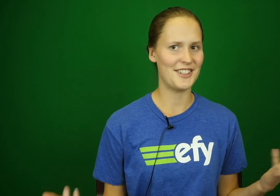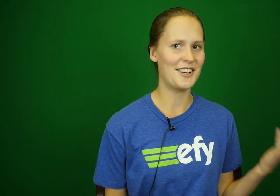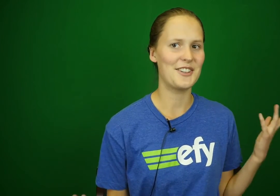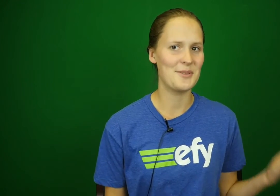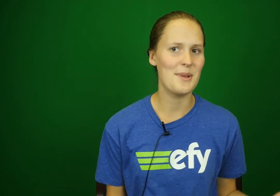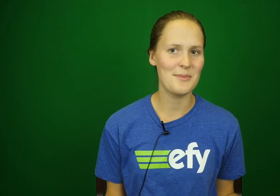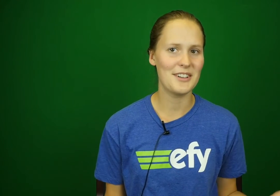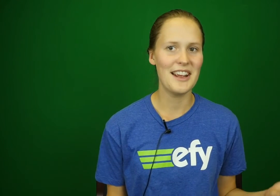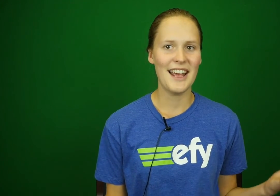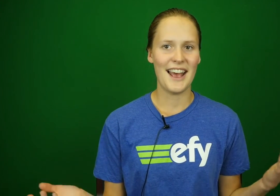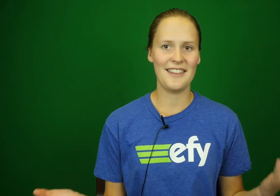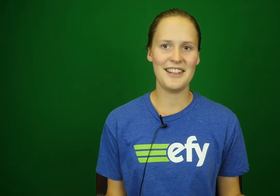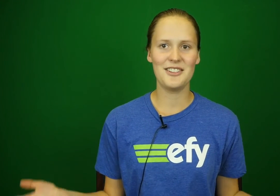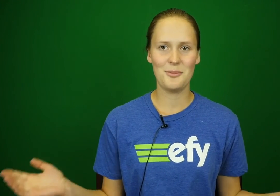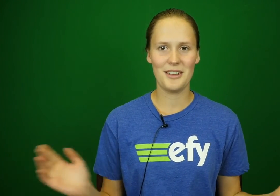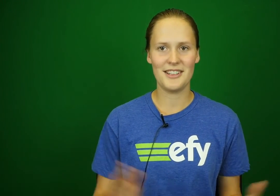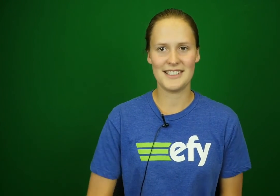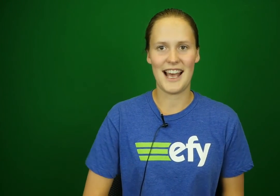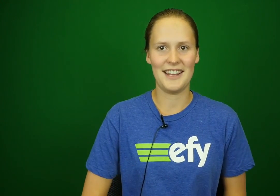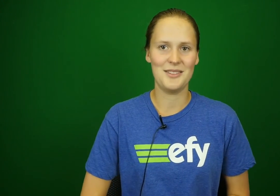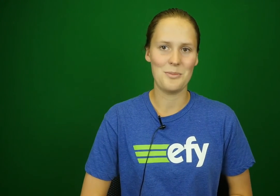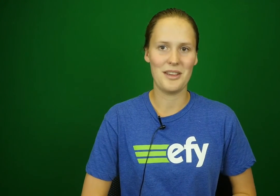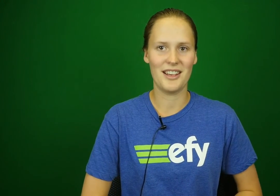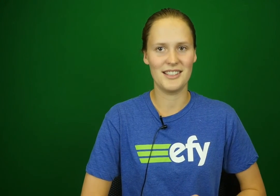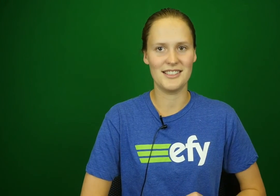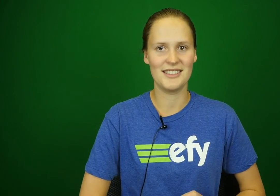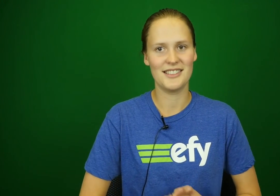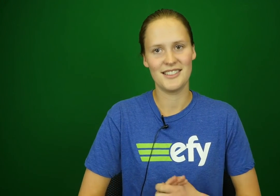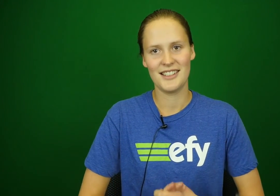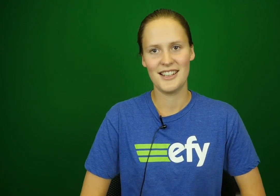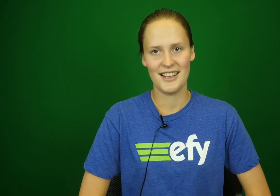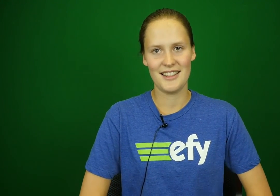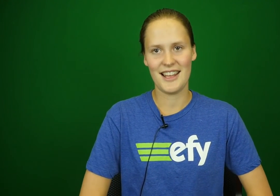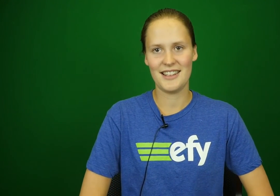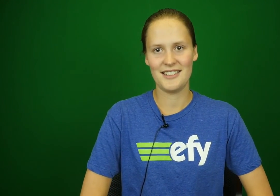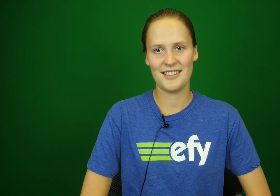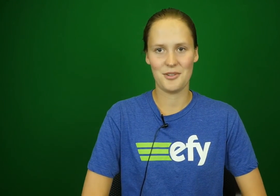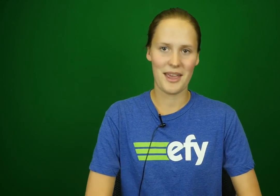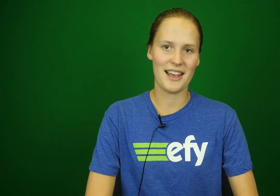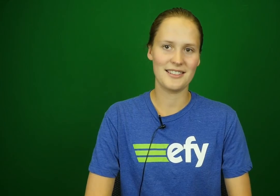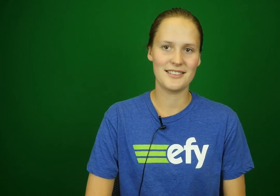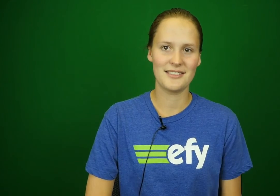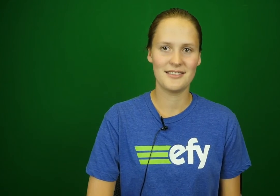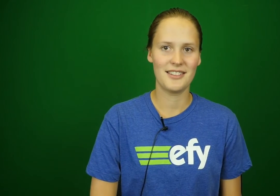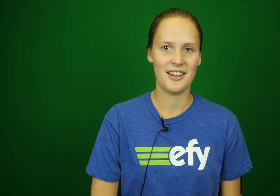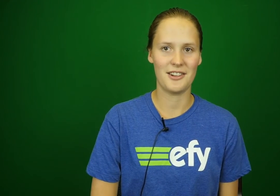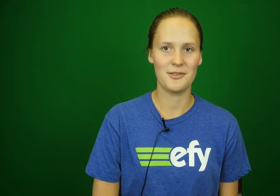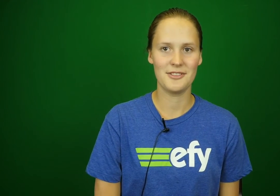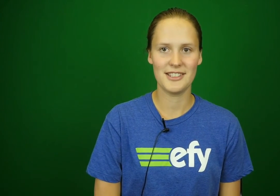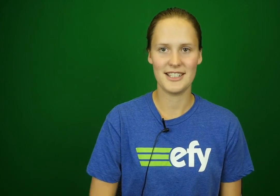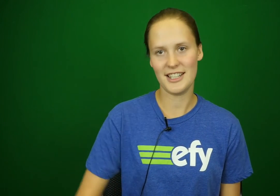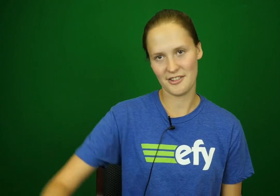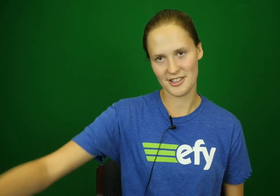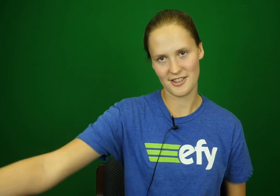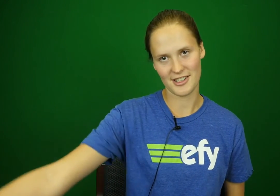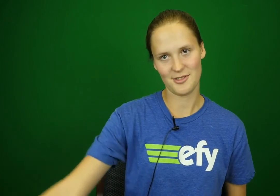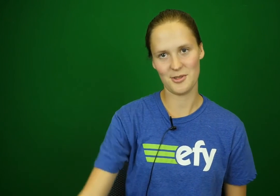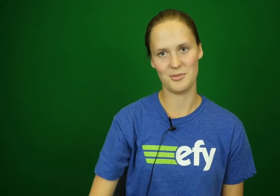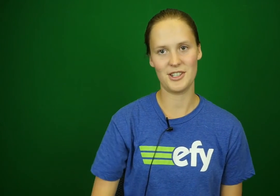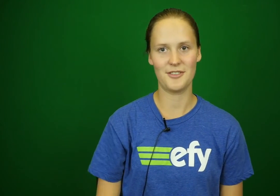going to remember, and then you'll be all sad because then you can't, send secrets across the room to your friend